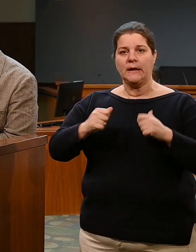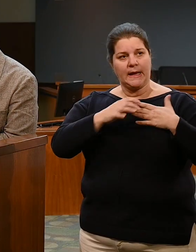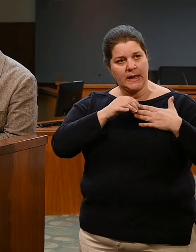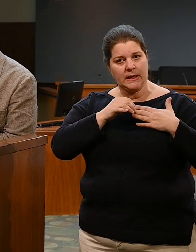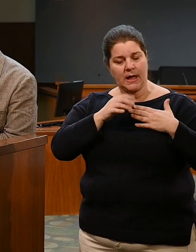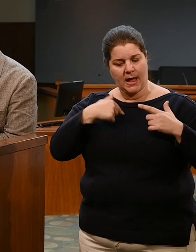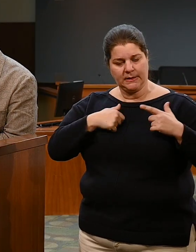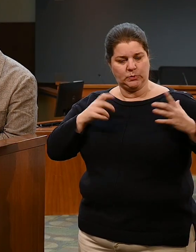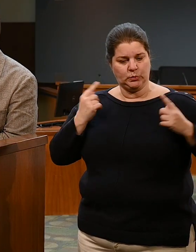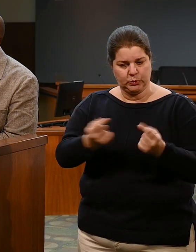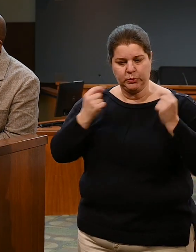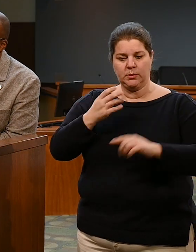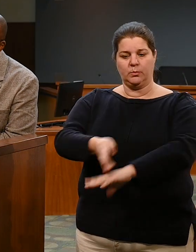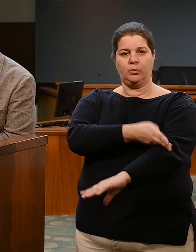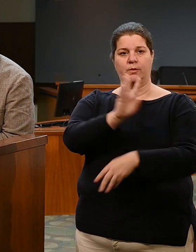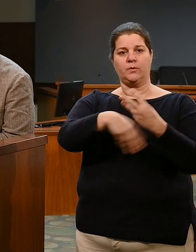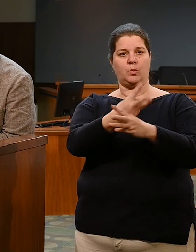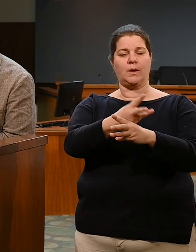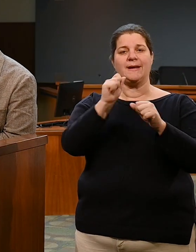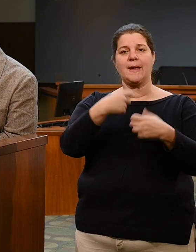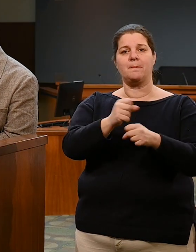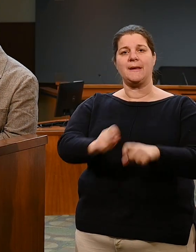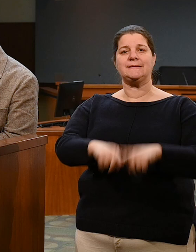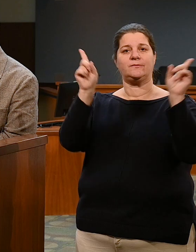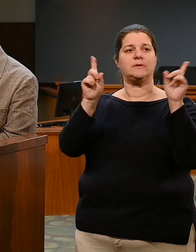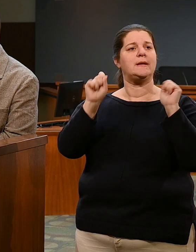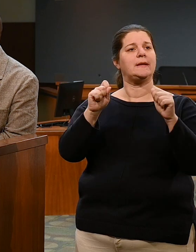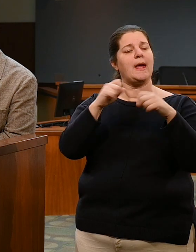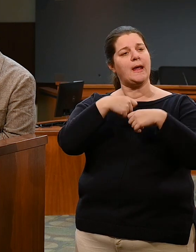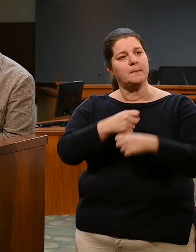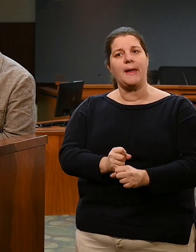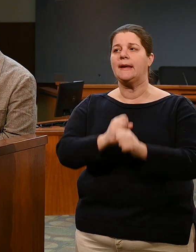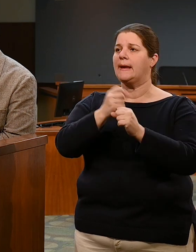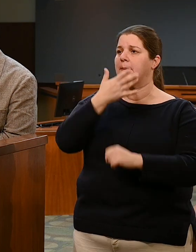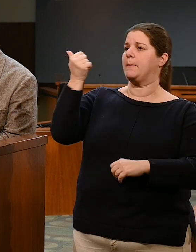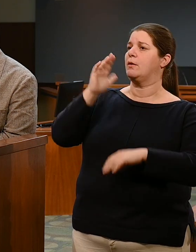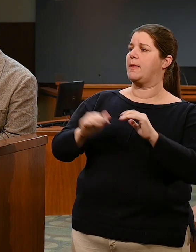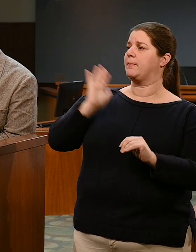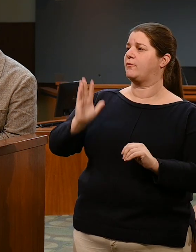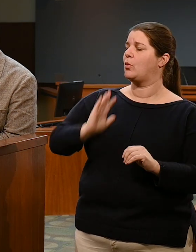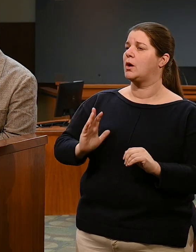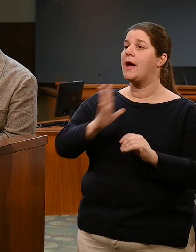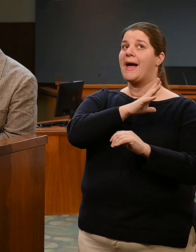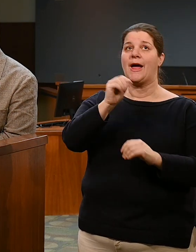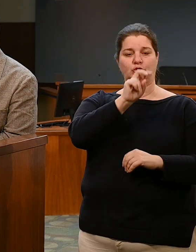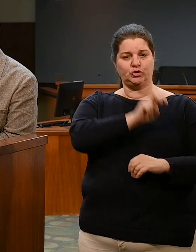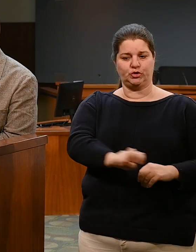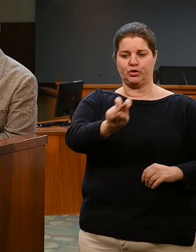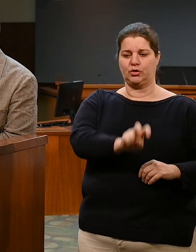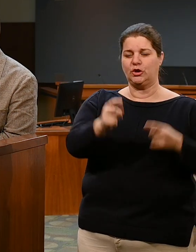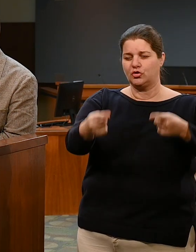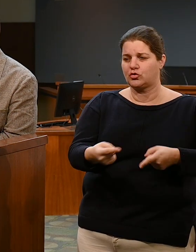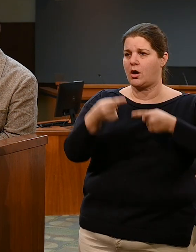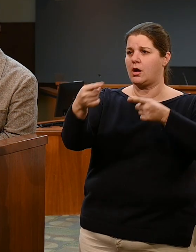here. Right, you believe that you can make a difference. You believe that the journey, right, sometimes is worth the destination. And so